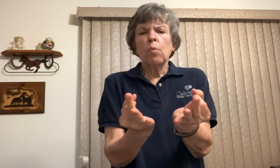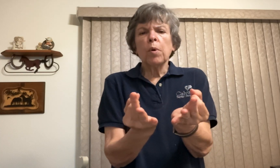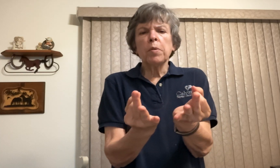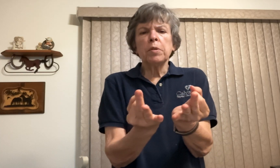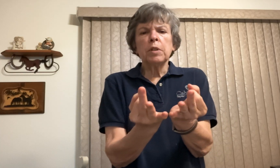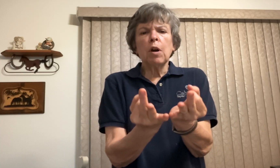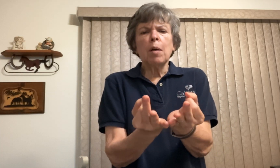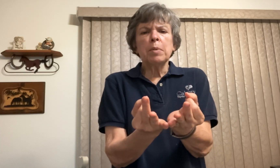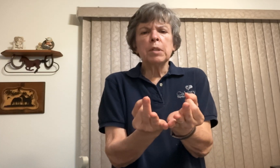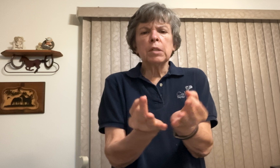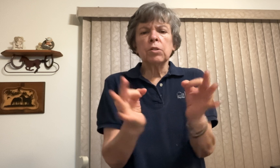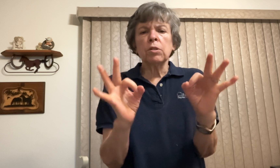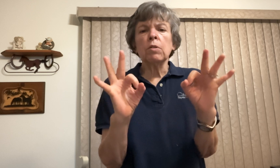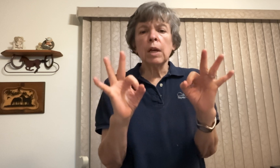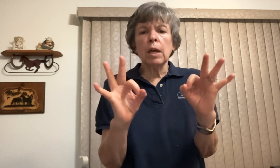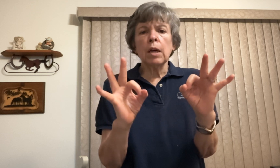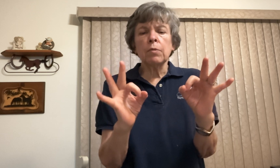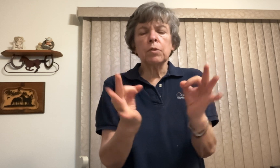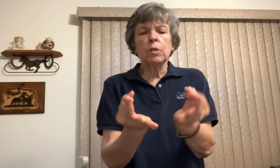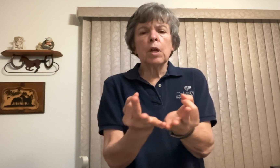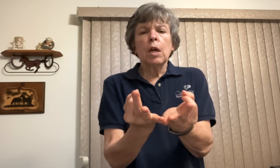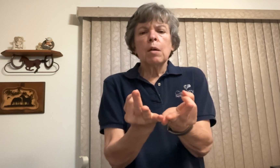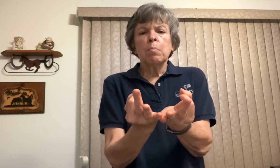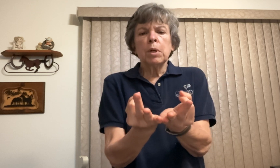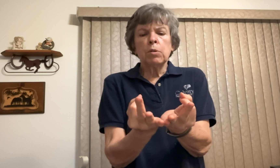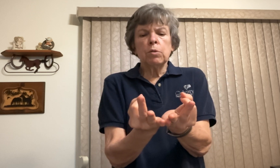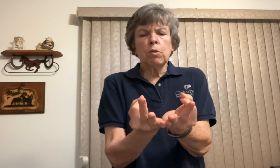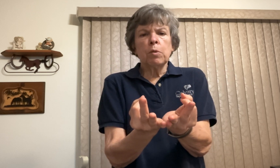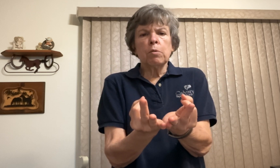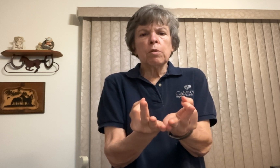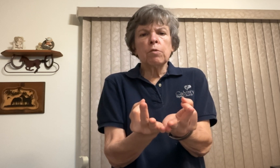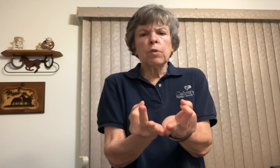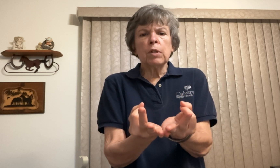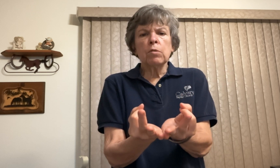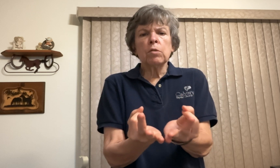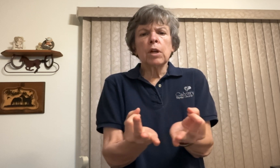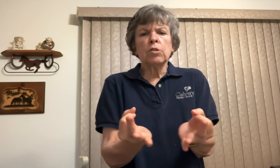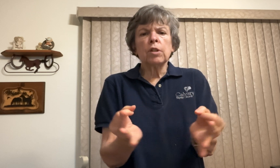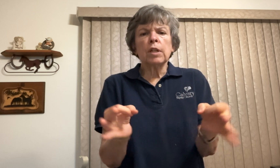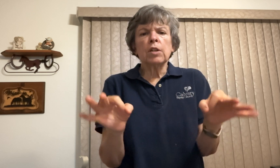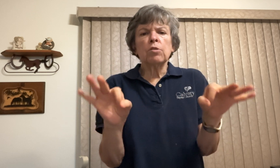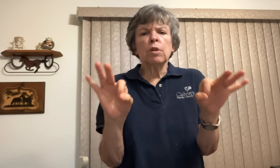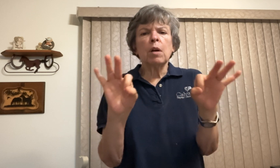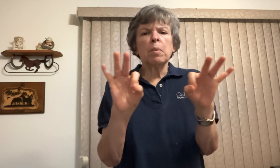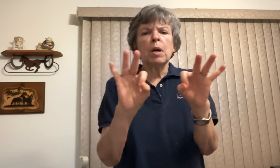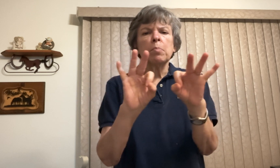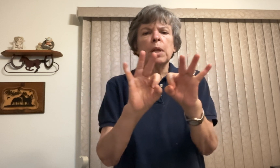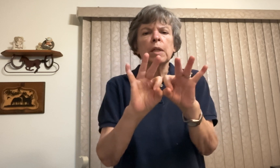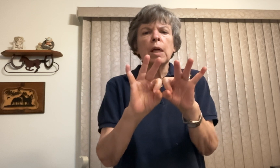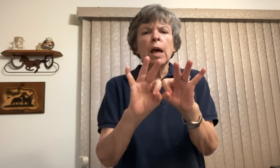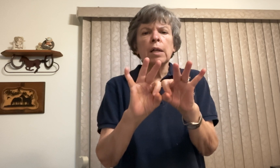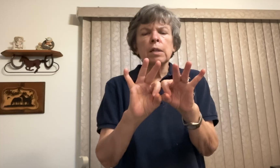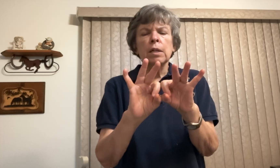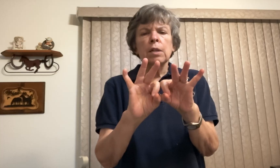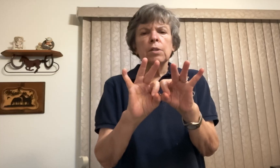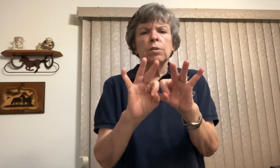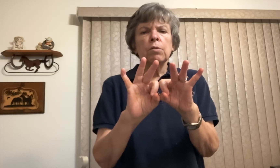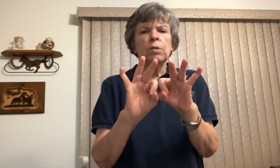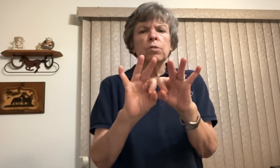Worth is the opposite. It's still F's, but you start with your little fingers touching and you come up like that. So it's just